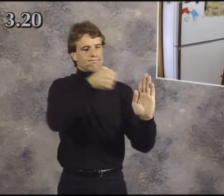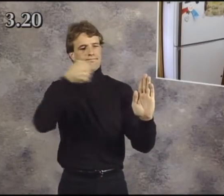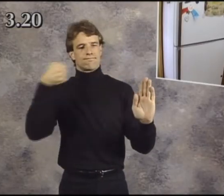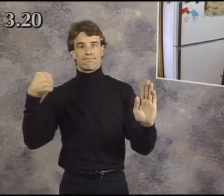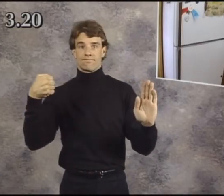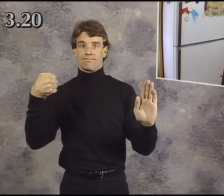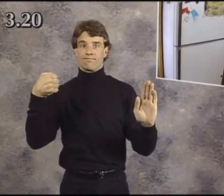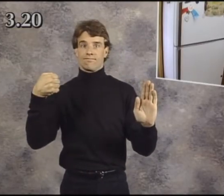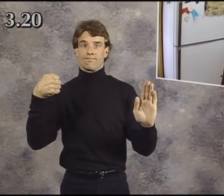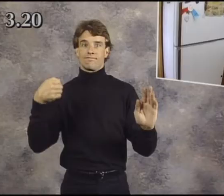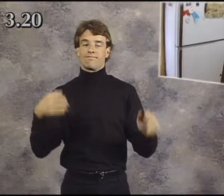Refrigerator.